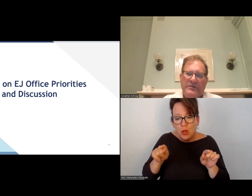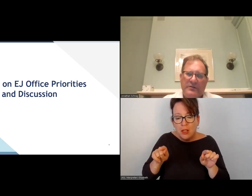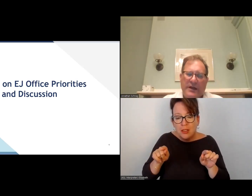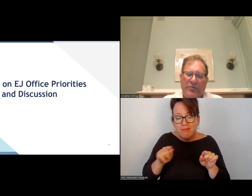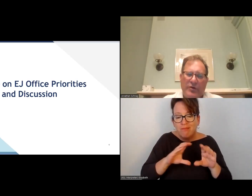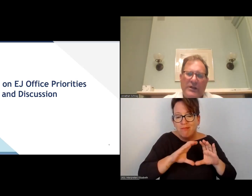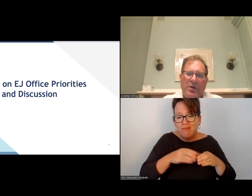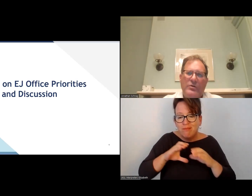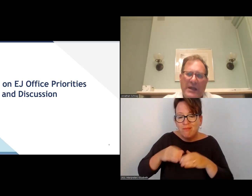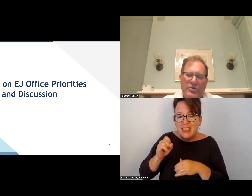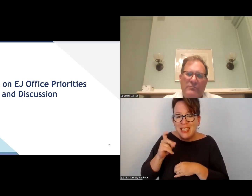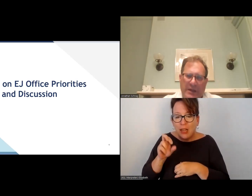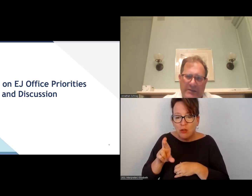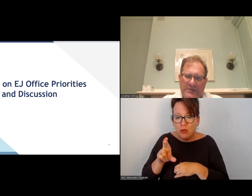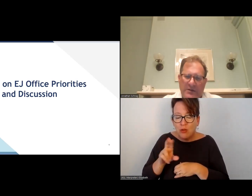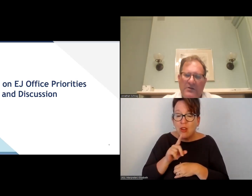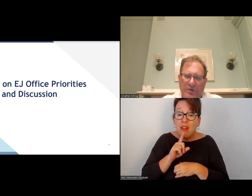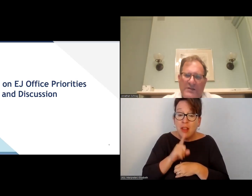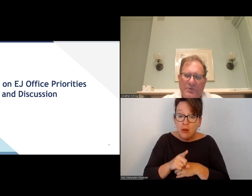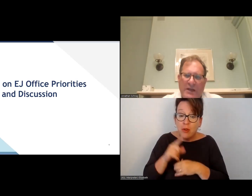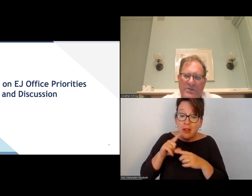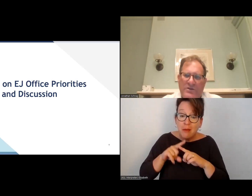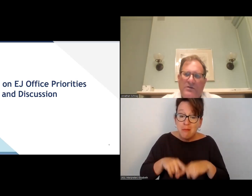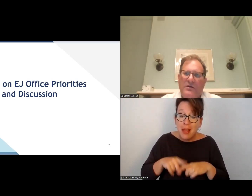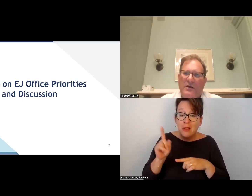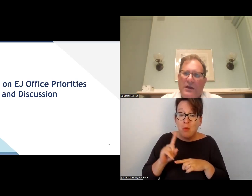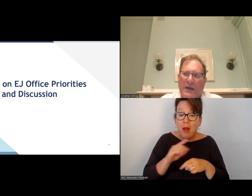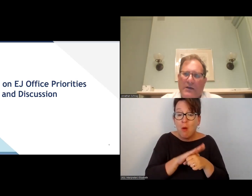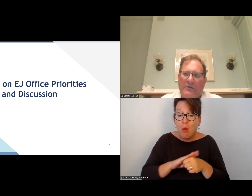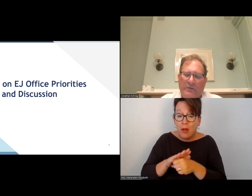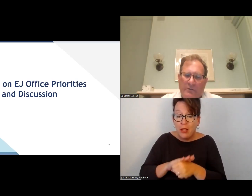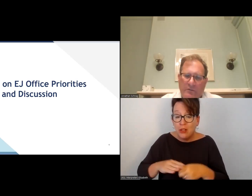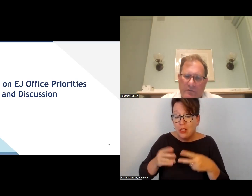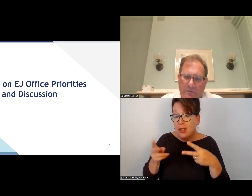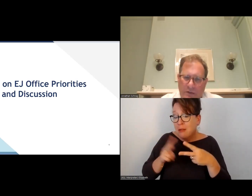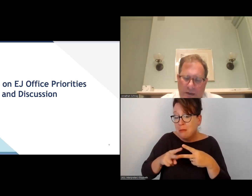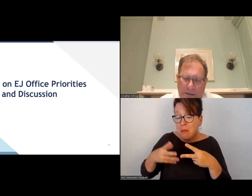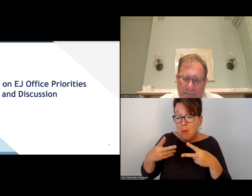sectors that are really location-based: transportation and